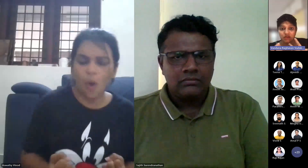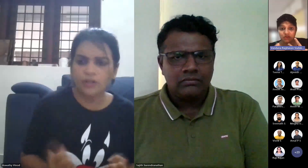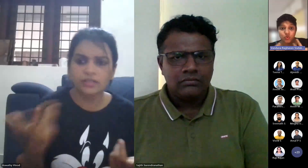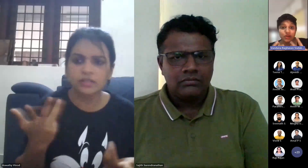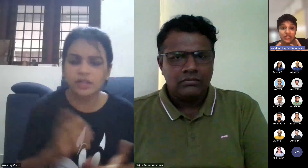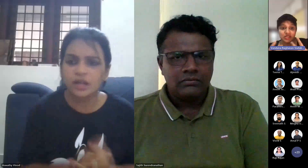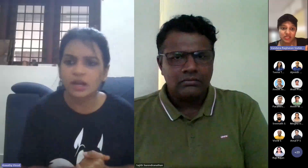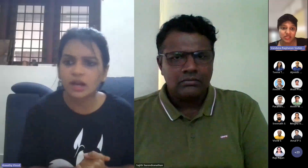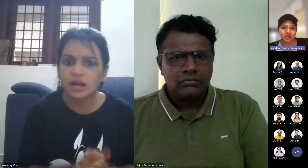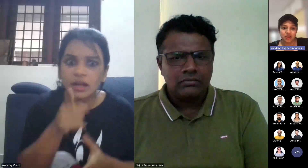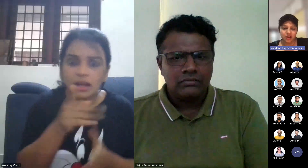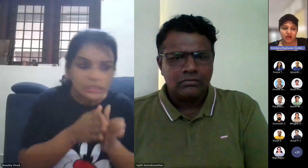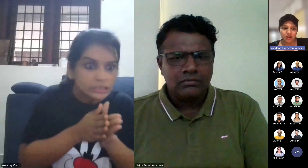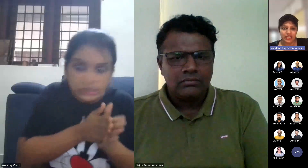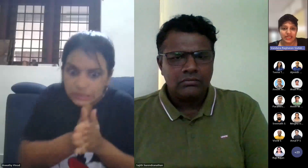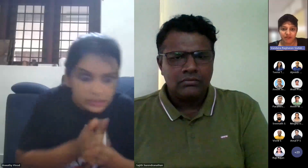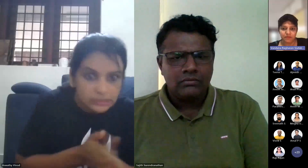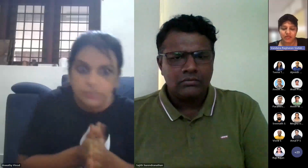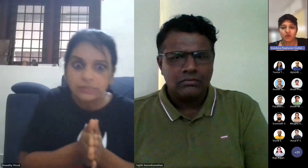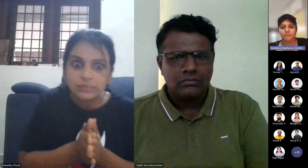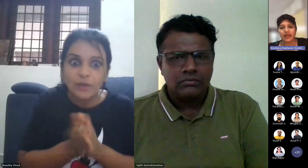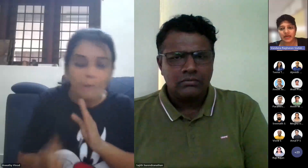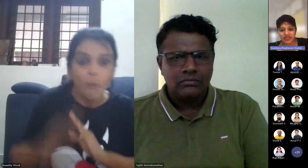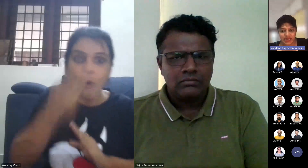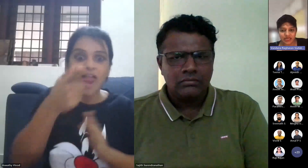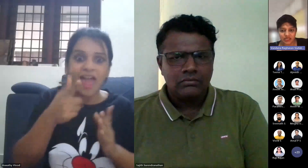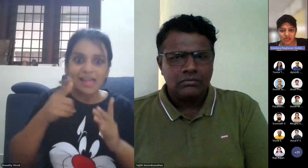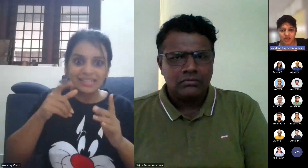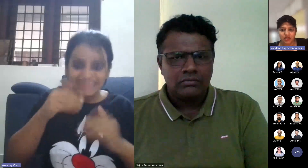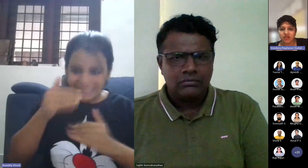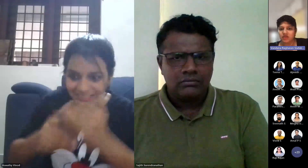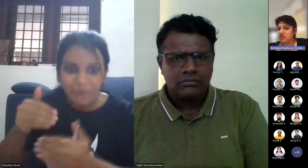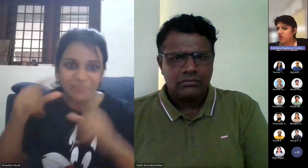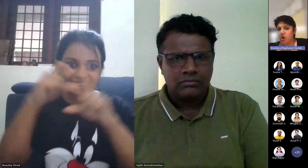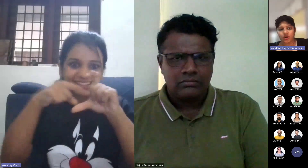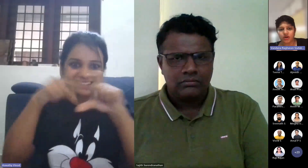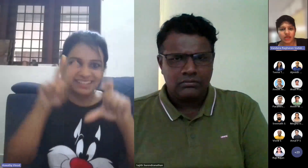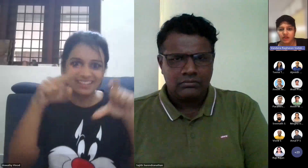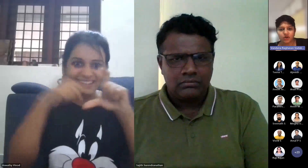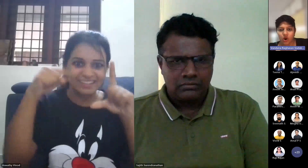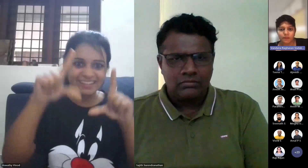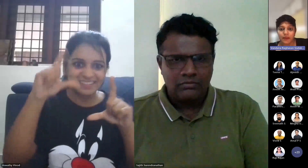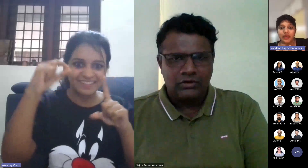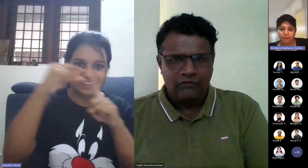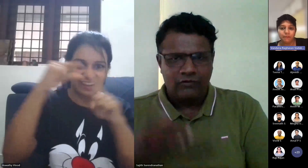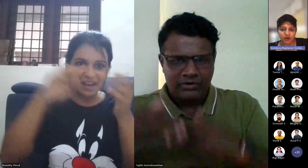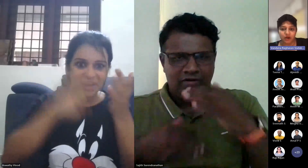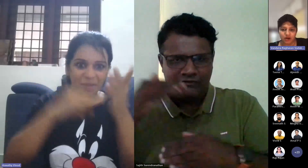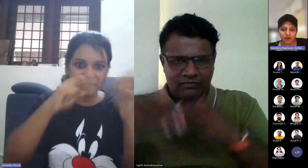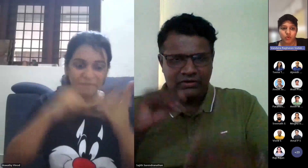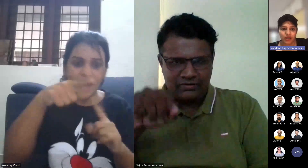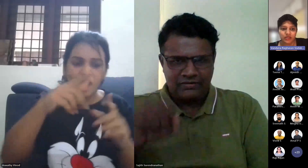this so interested in development. My understanding is there are not many